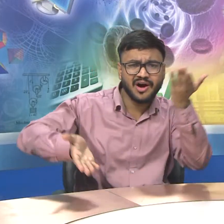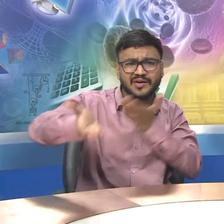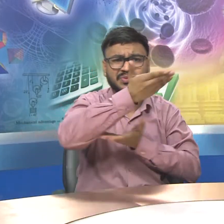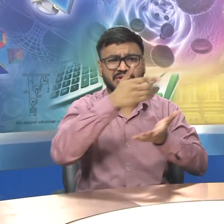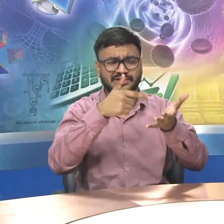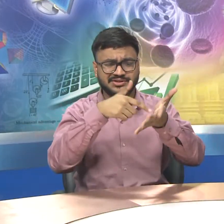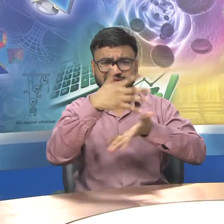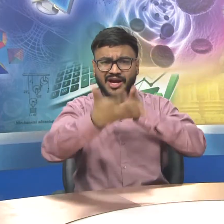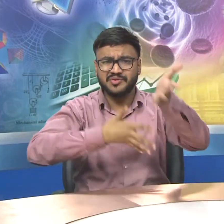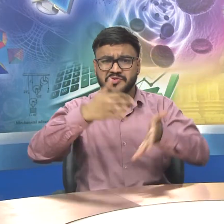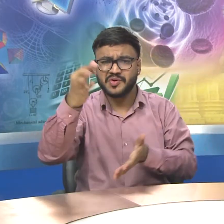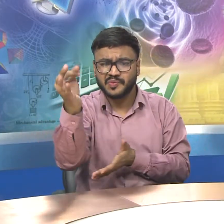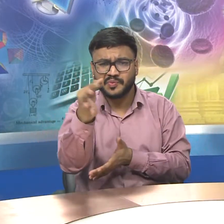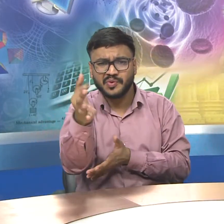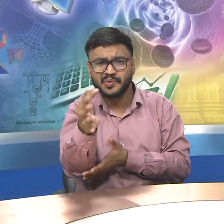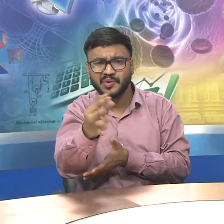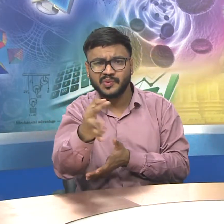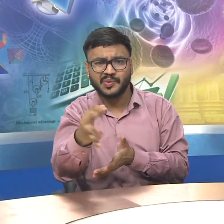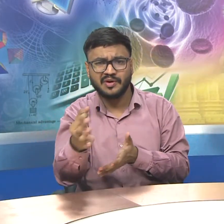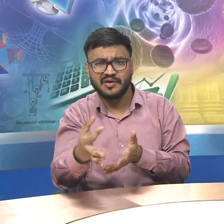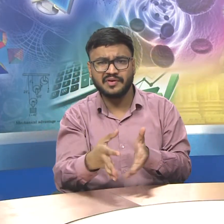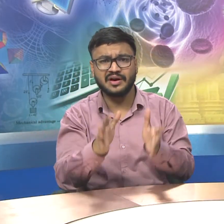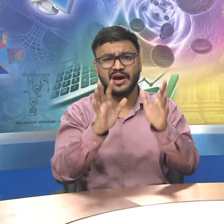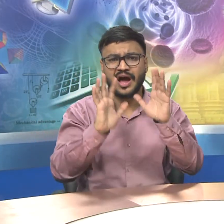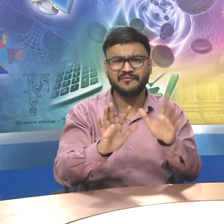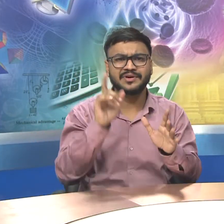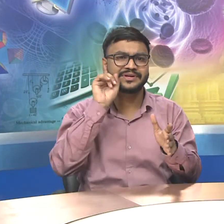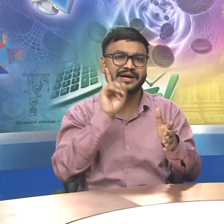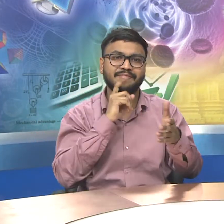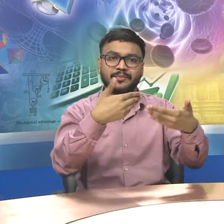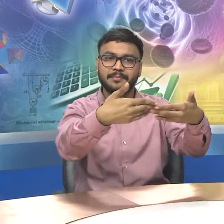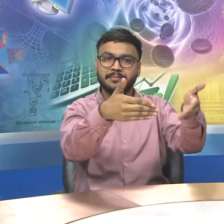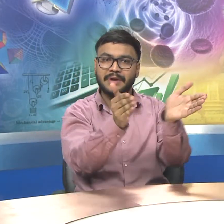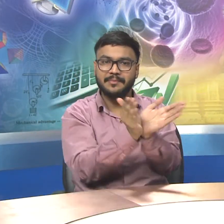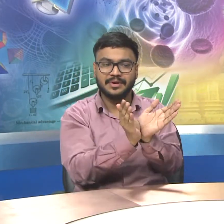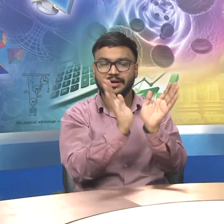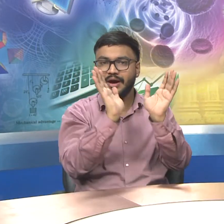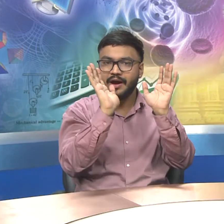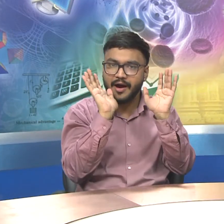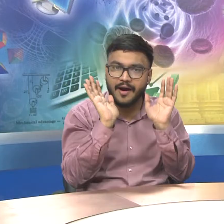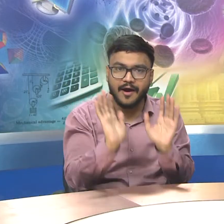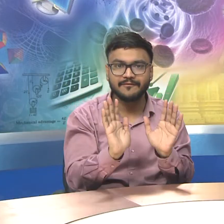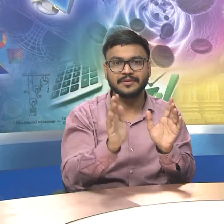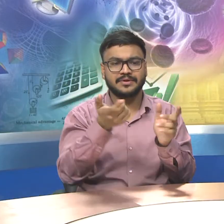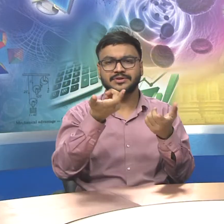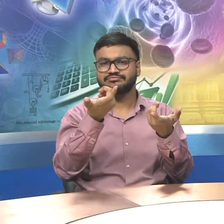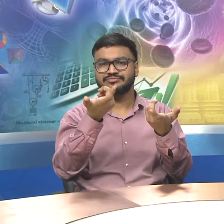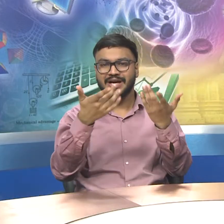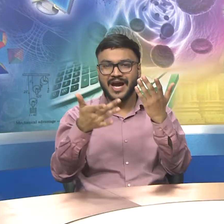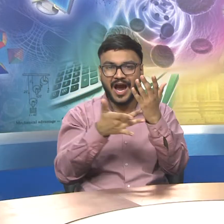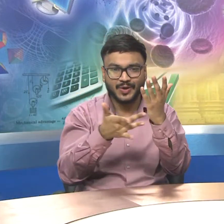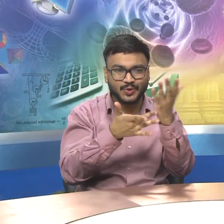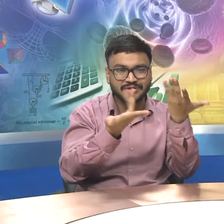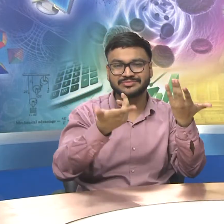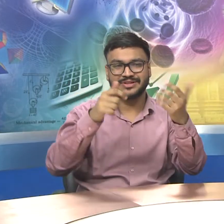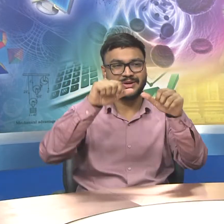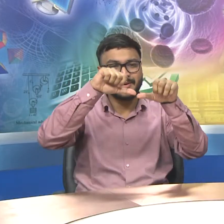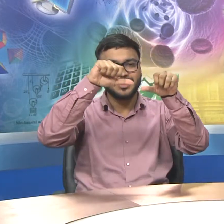New signs are constantly being created by deaf people and introduced in the deaf community.